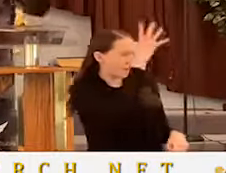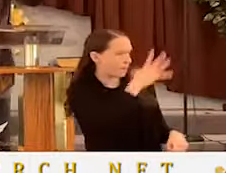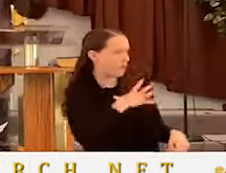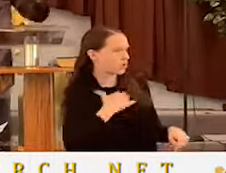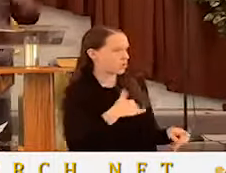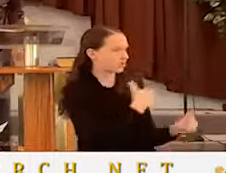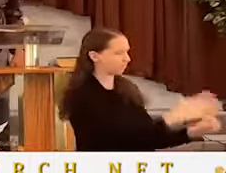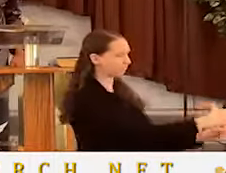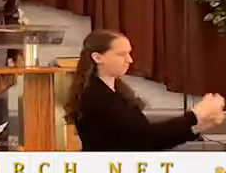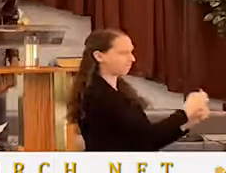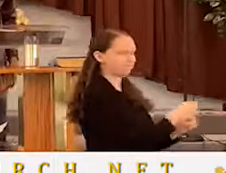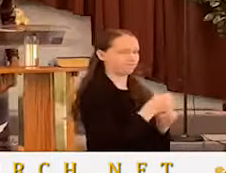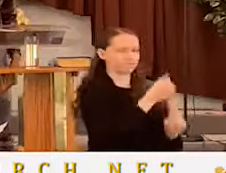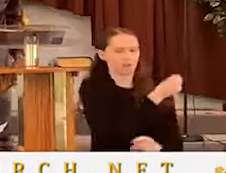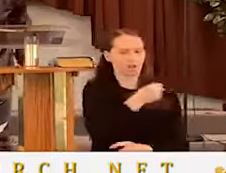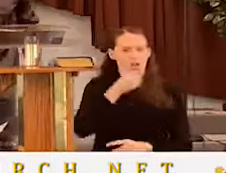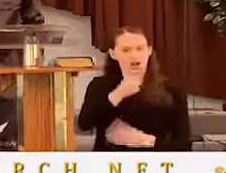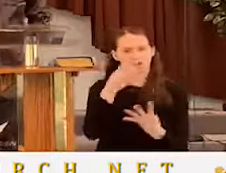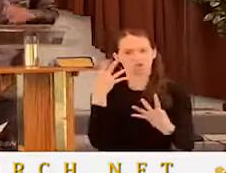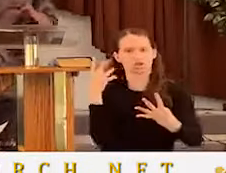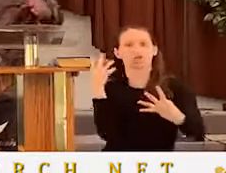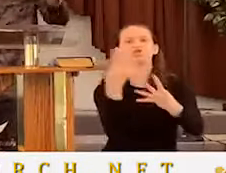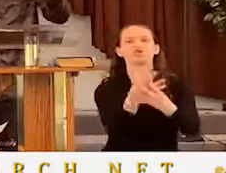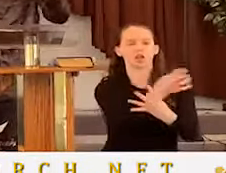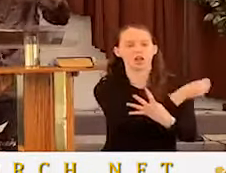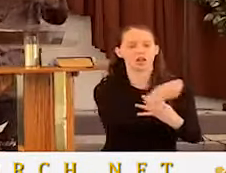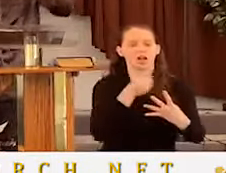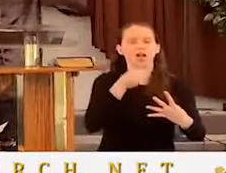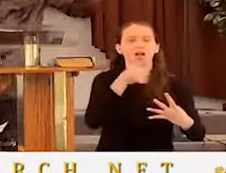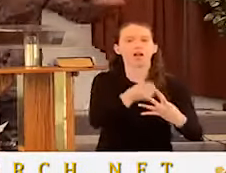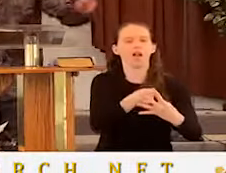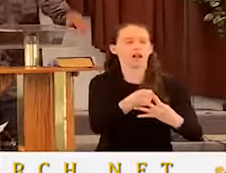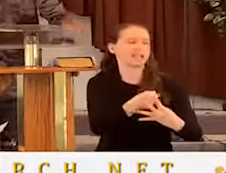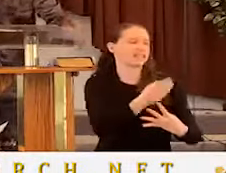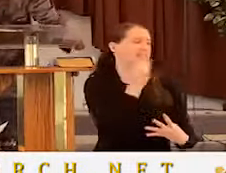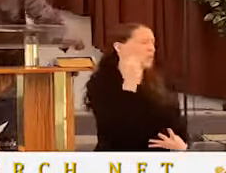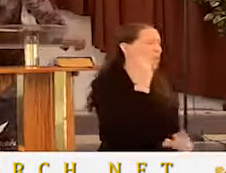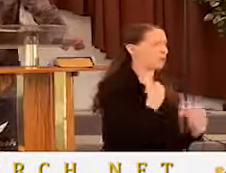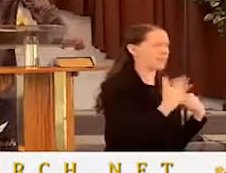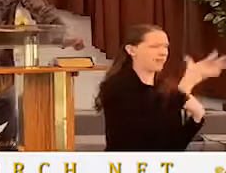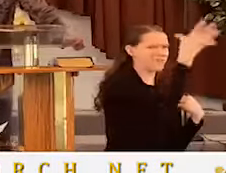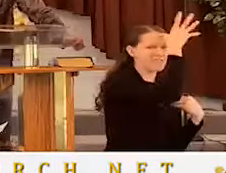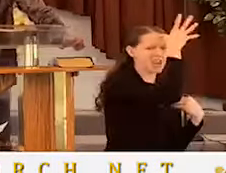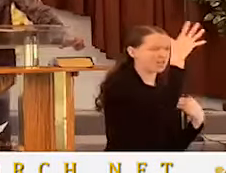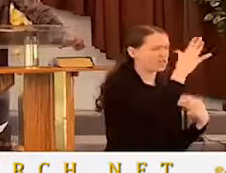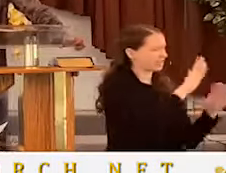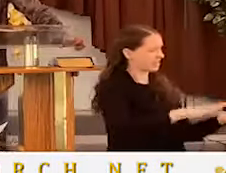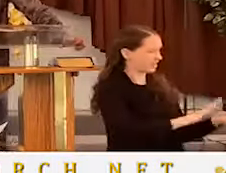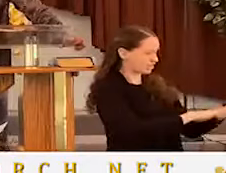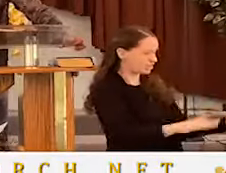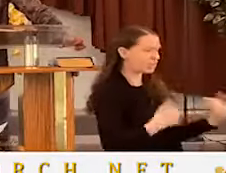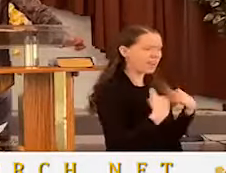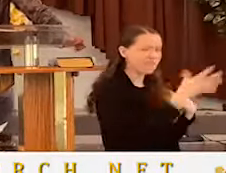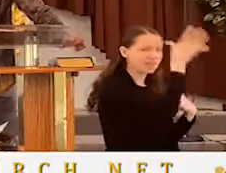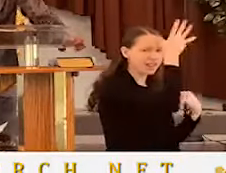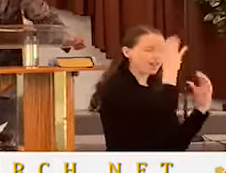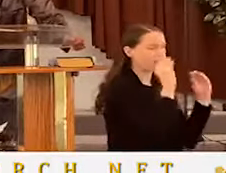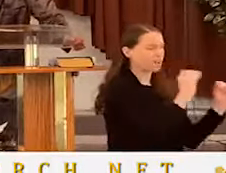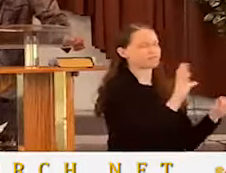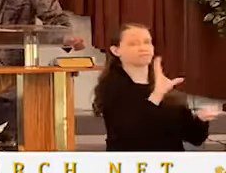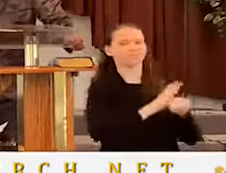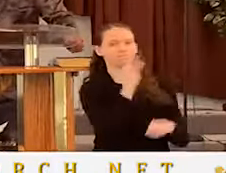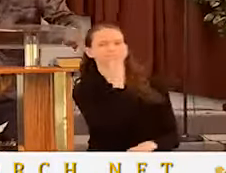men, placed them in cages, leaving our homes spotless. The church was still